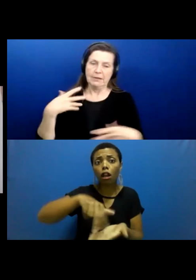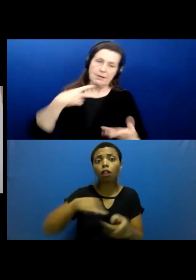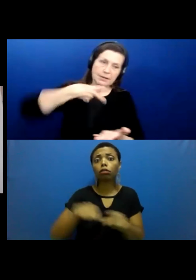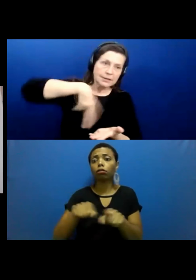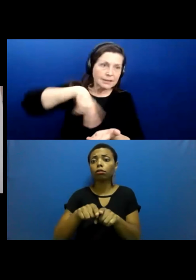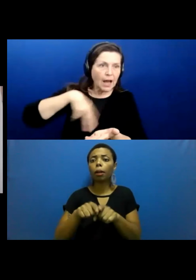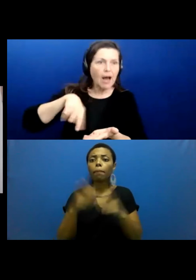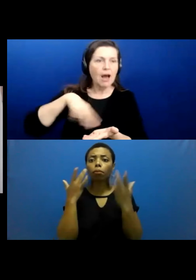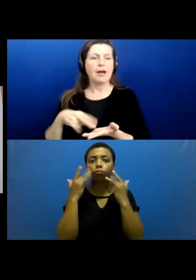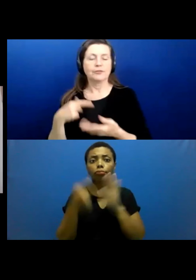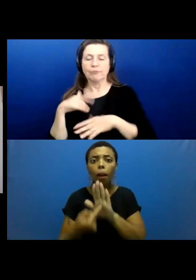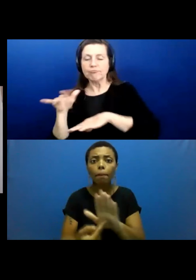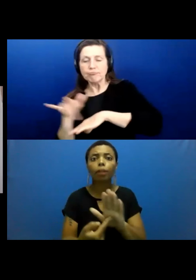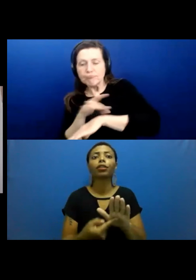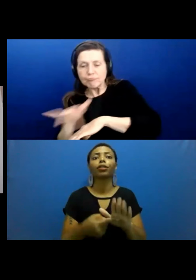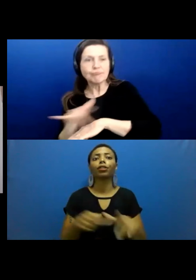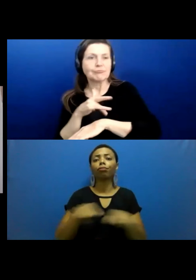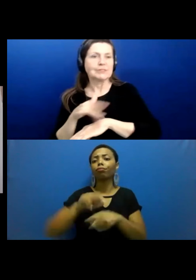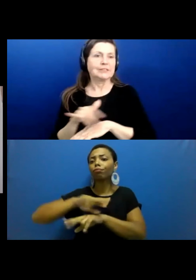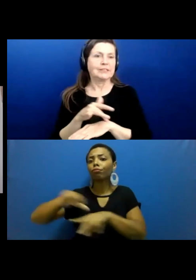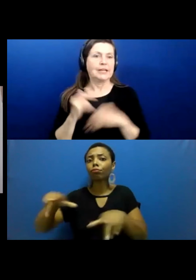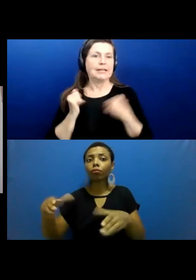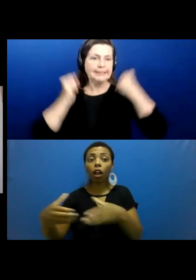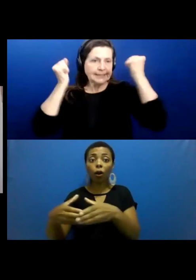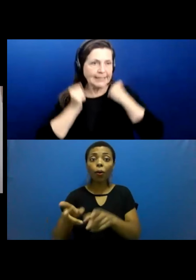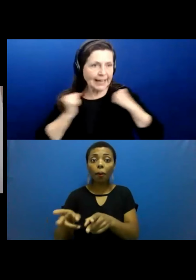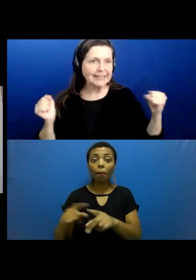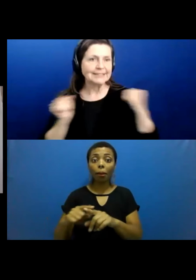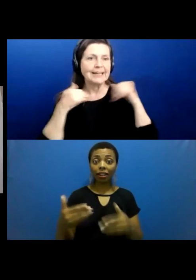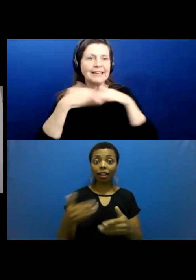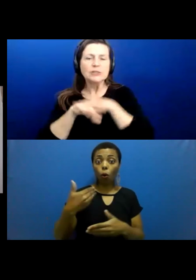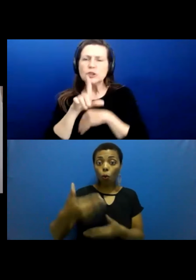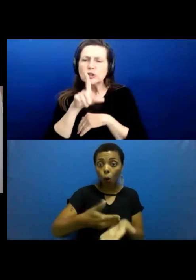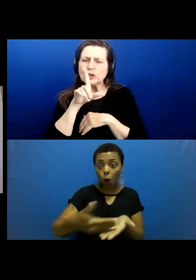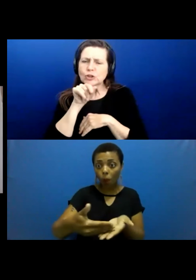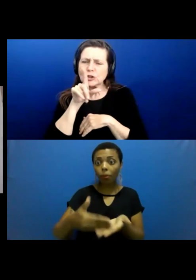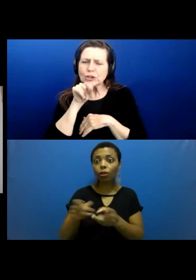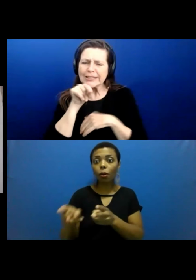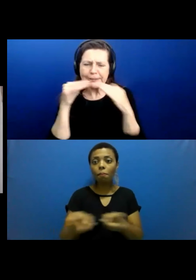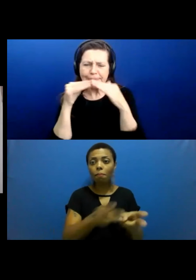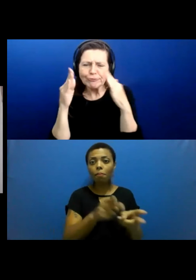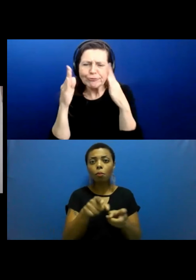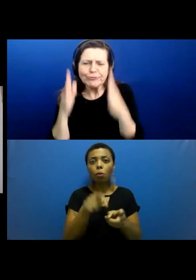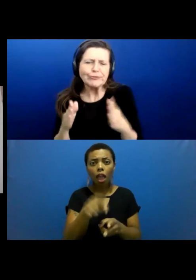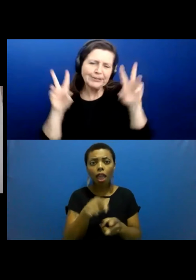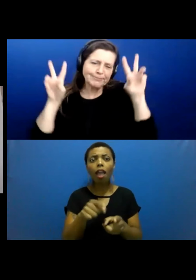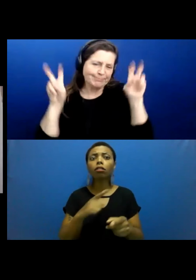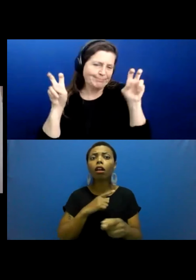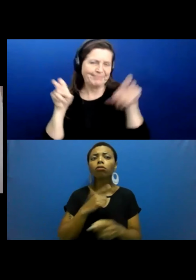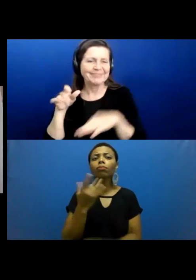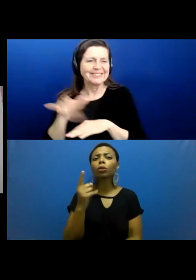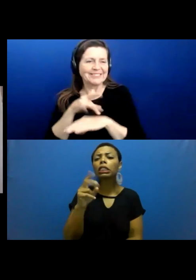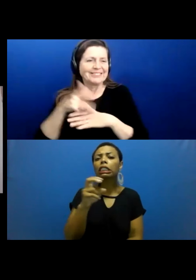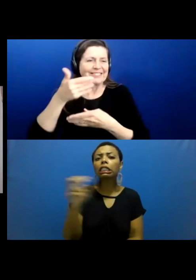Chicken Shed Theatre Group, Sense Keep Active virtual sports sessions, and over 1,500 arts and